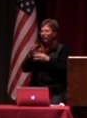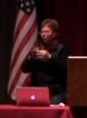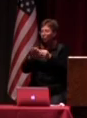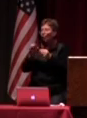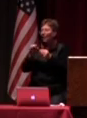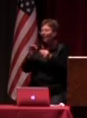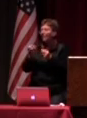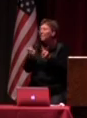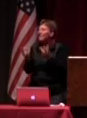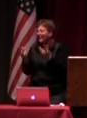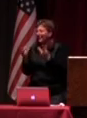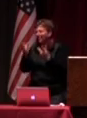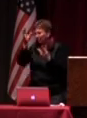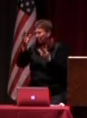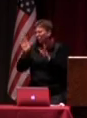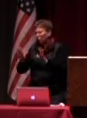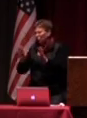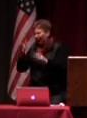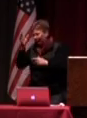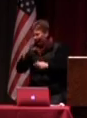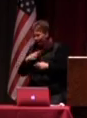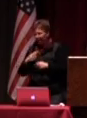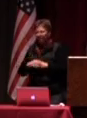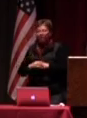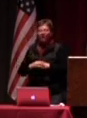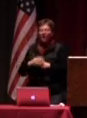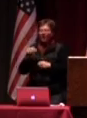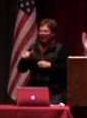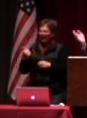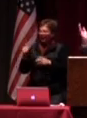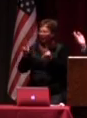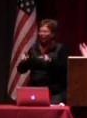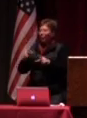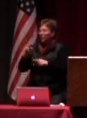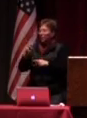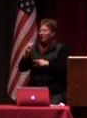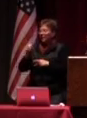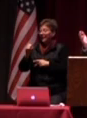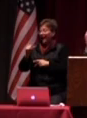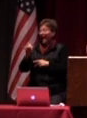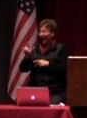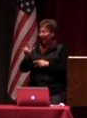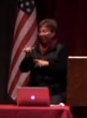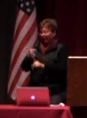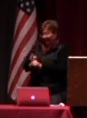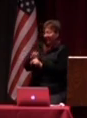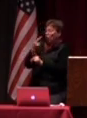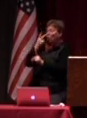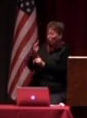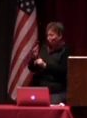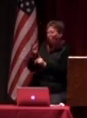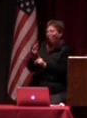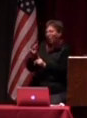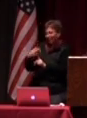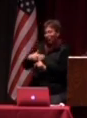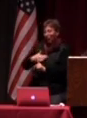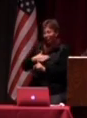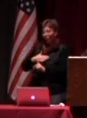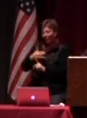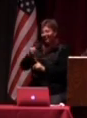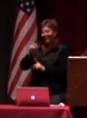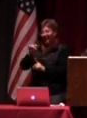even before Napoleon fell, the German philosopher Hegel, who saw Napoleon at Jena in Germany in